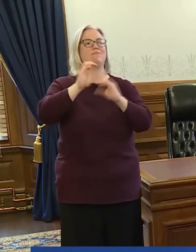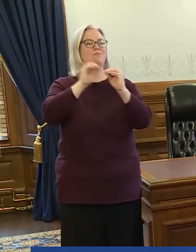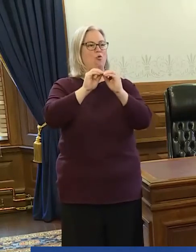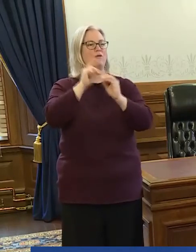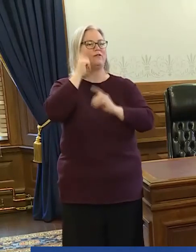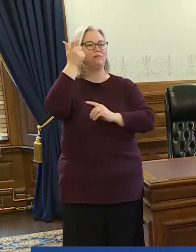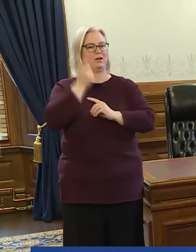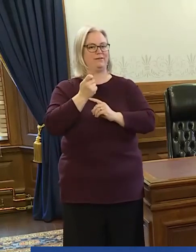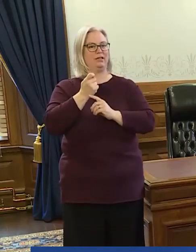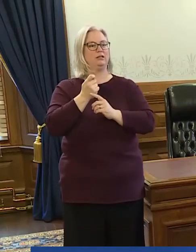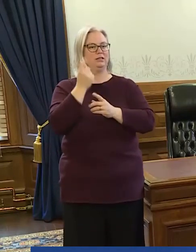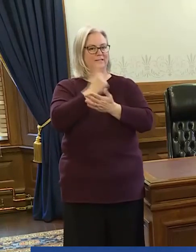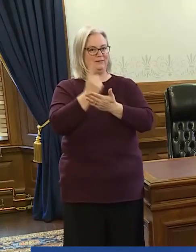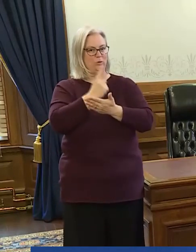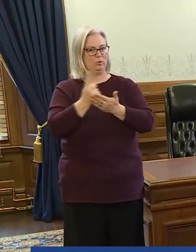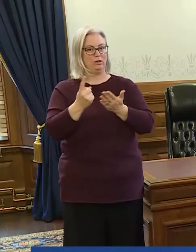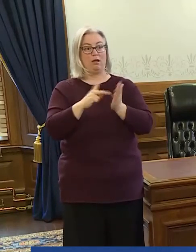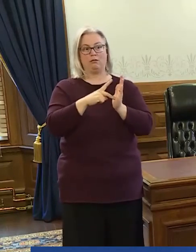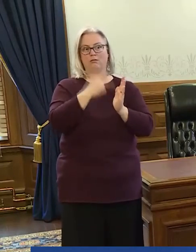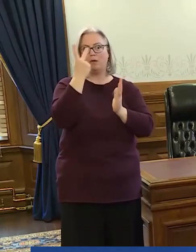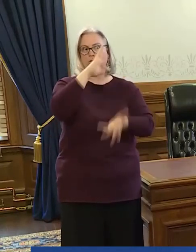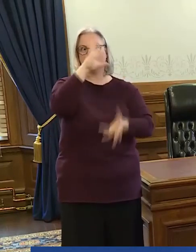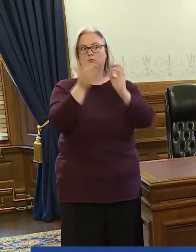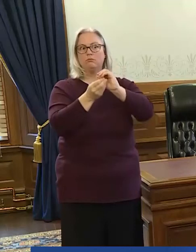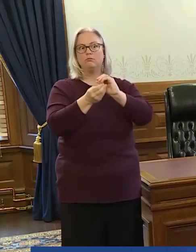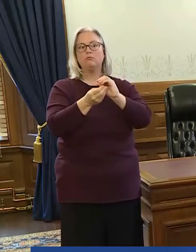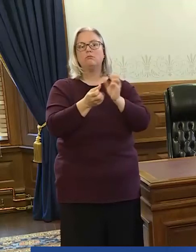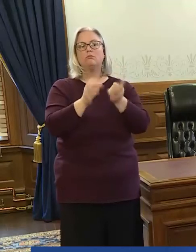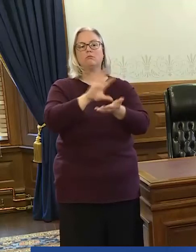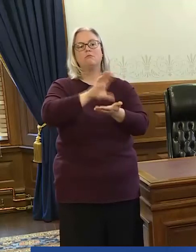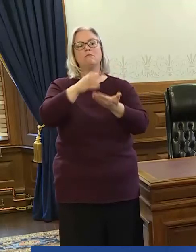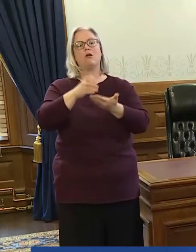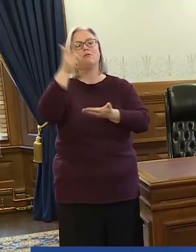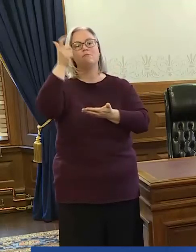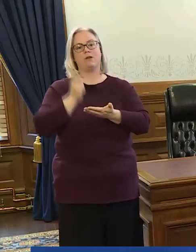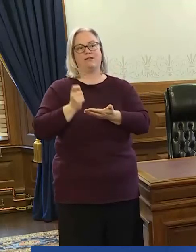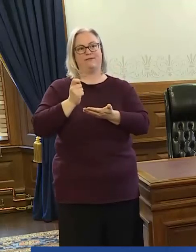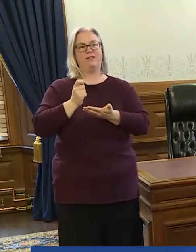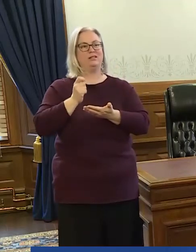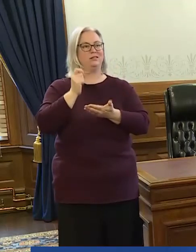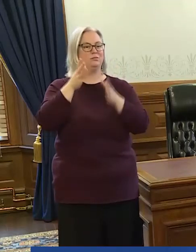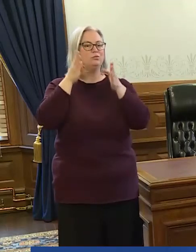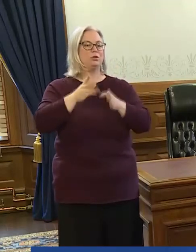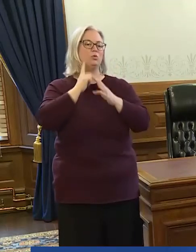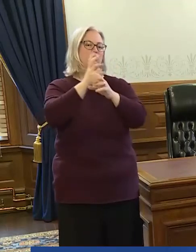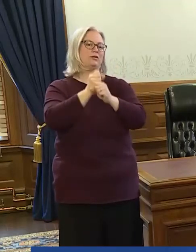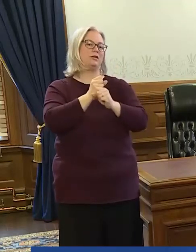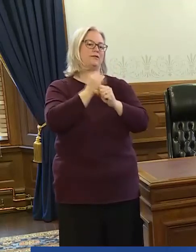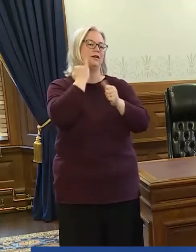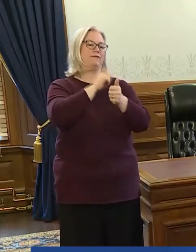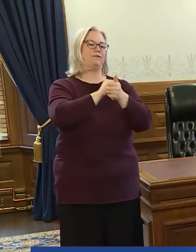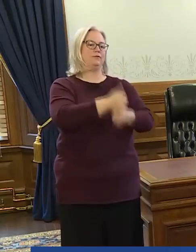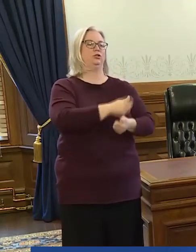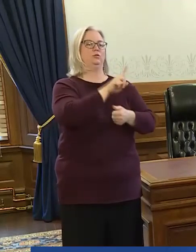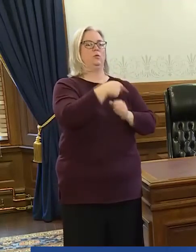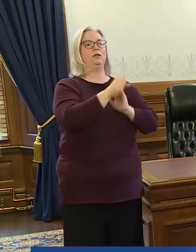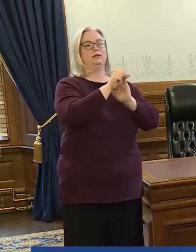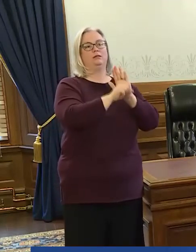per week, more than doubling the total amount of benefits a Kansan would have received under state law